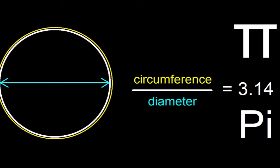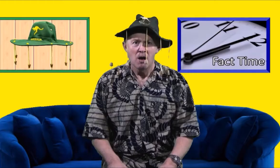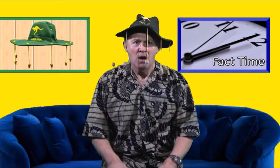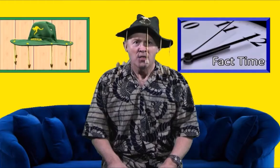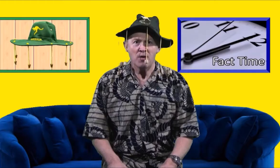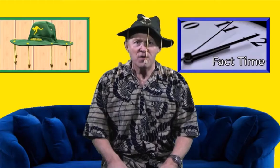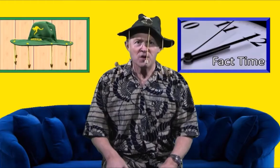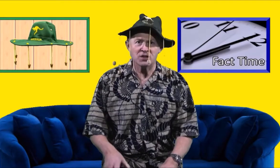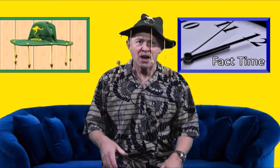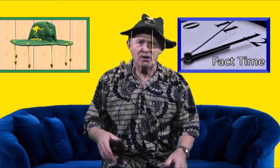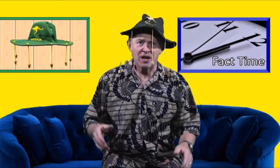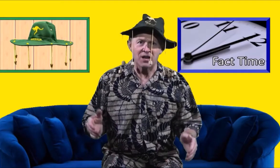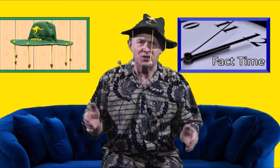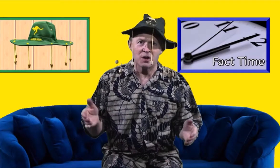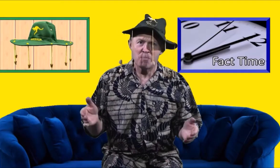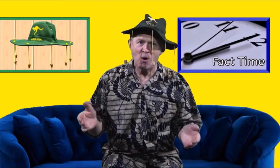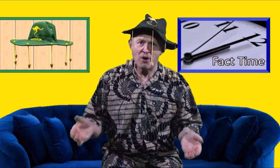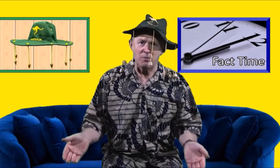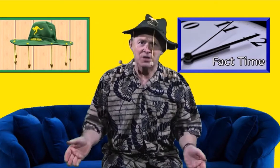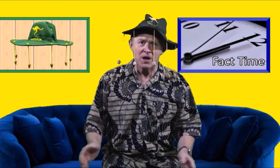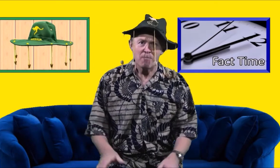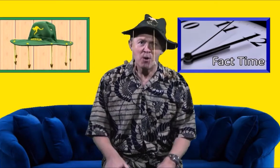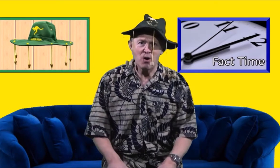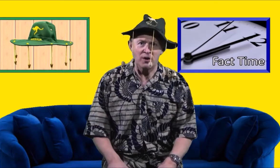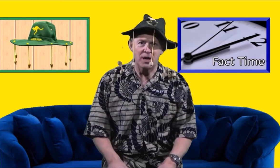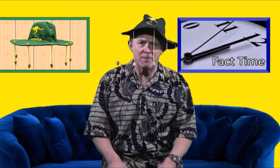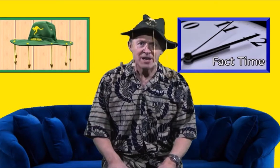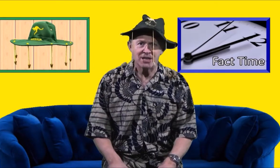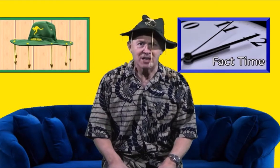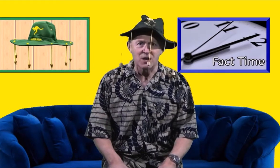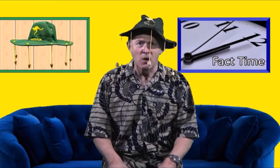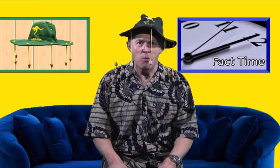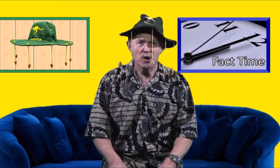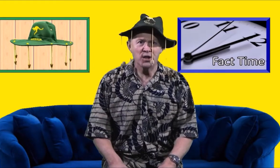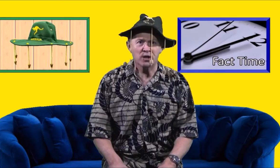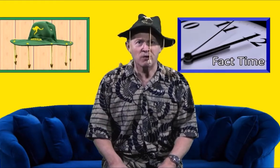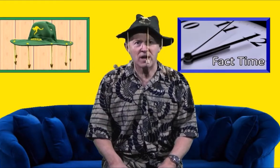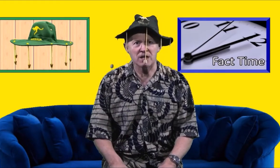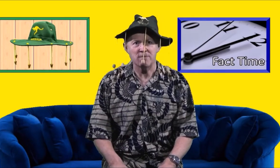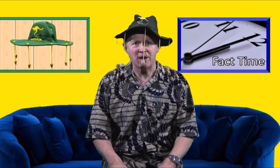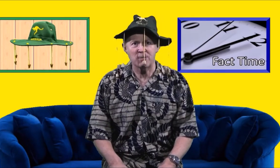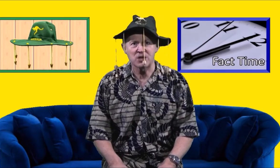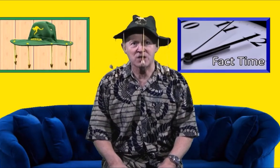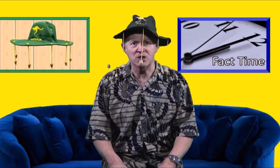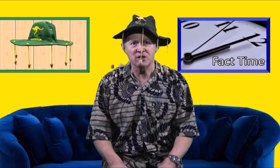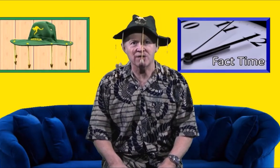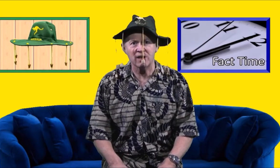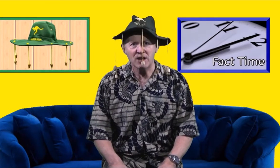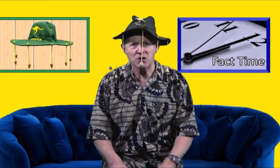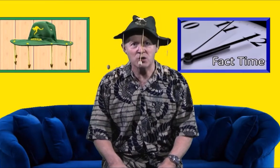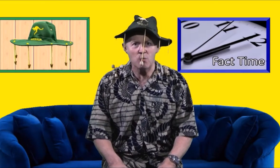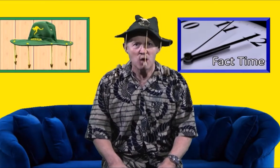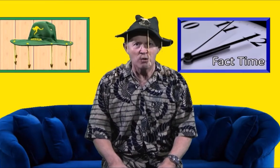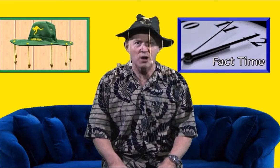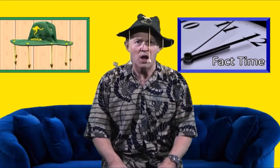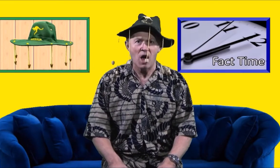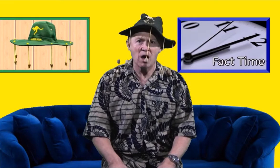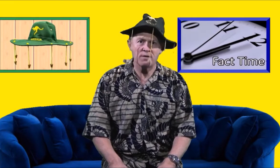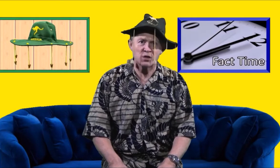The first calculation of pi was done by Archimedes, one of the greatest mathematicians of the ancient world, over